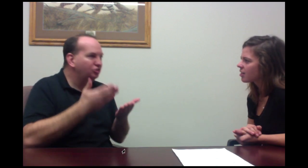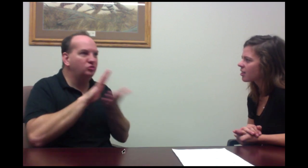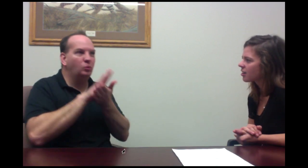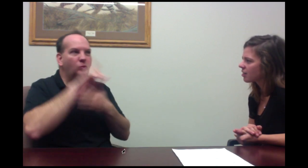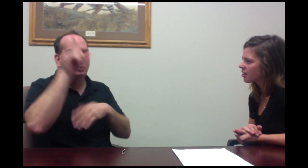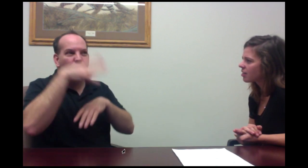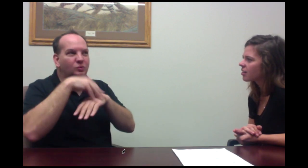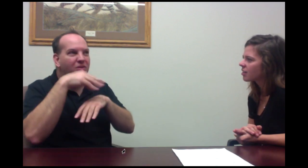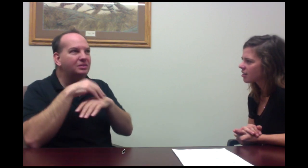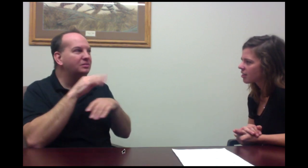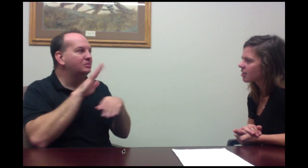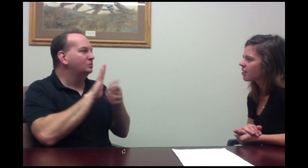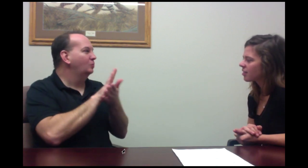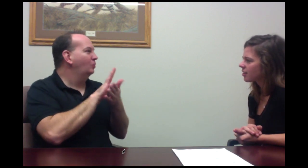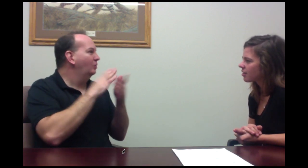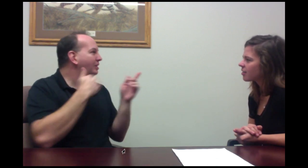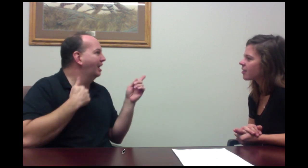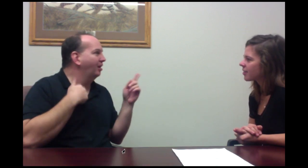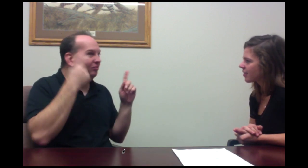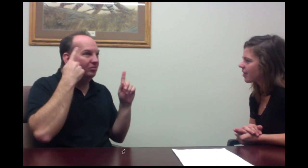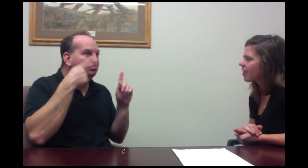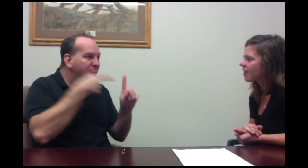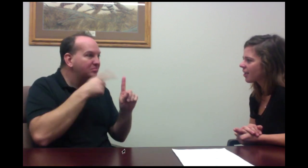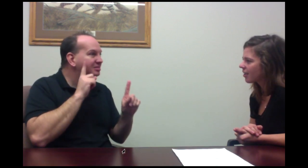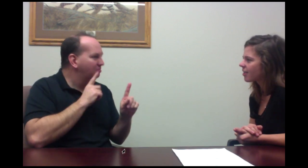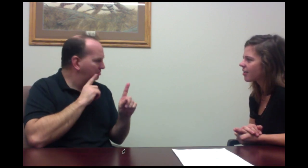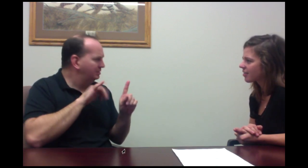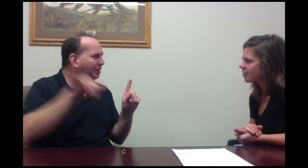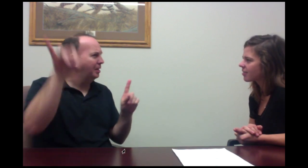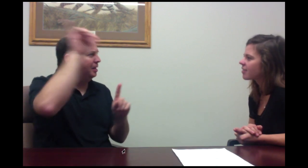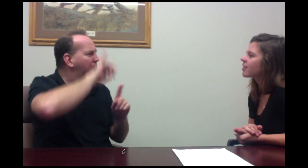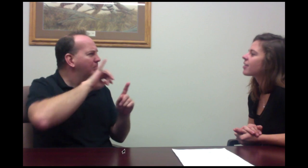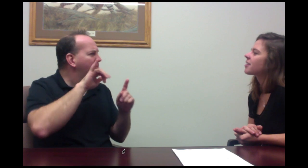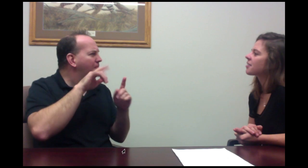in Sweden, in Canada, all the deaf have that same experience.